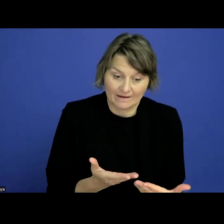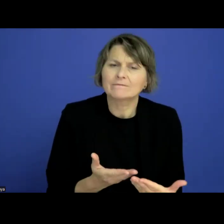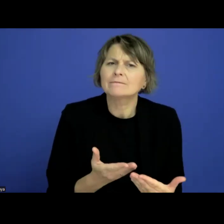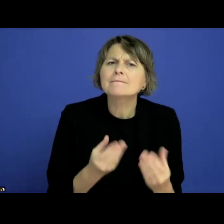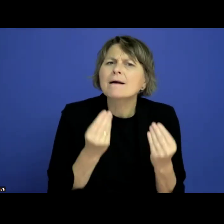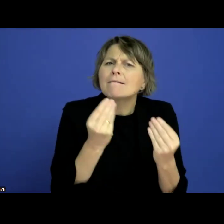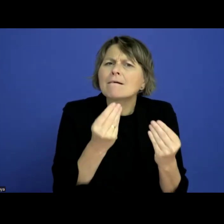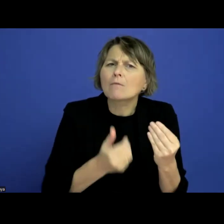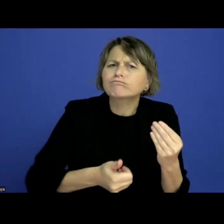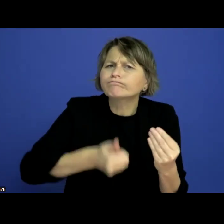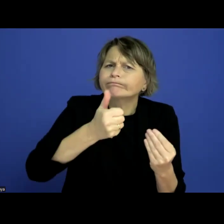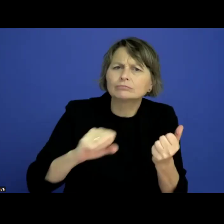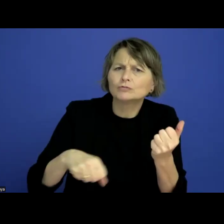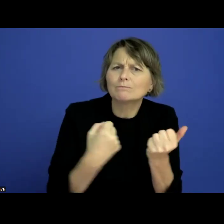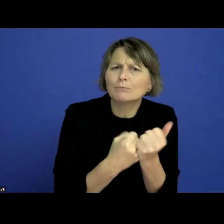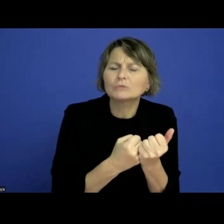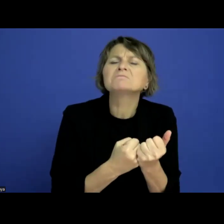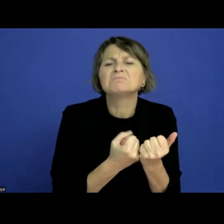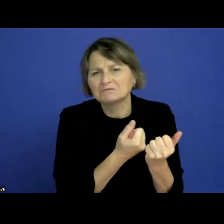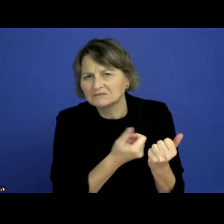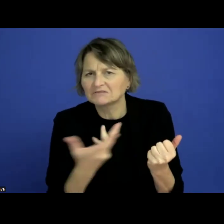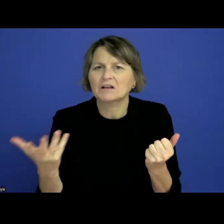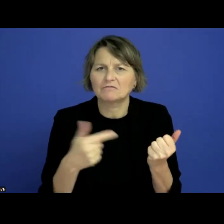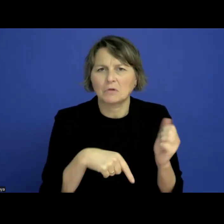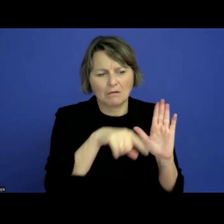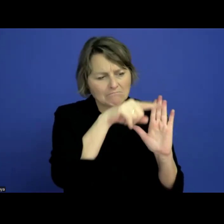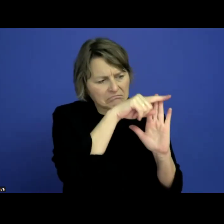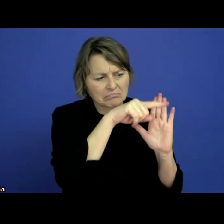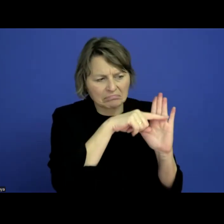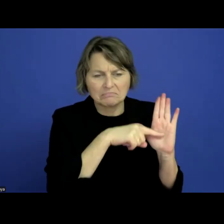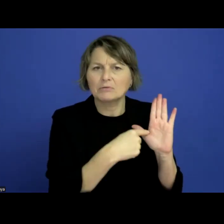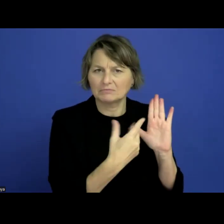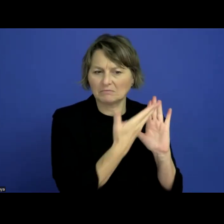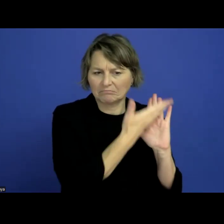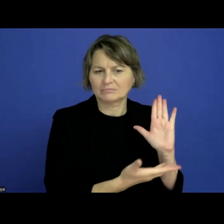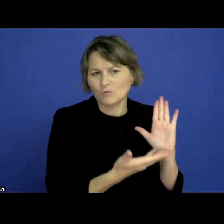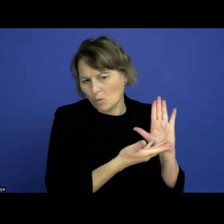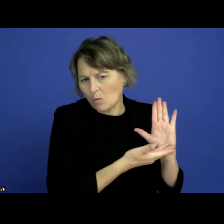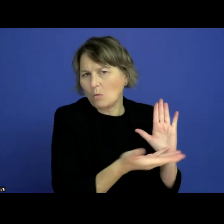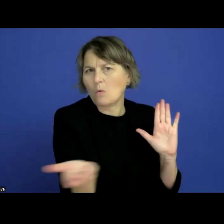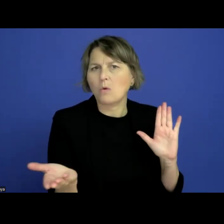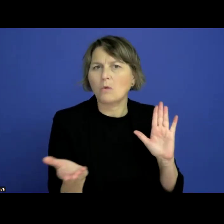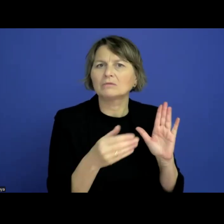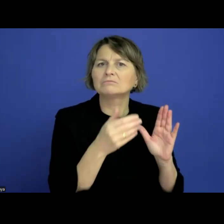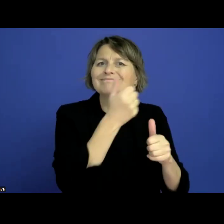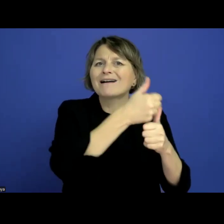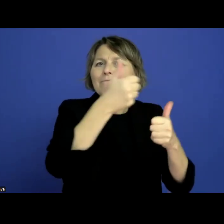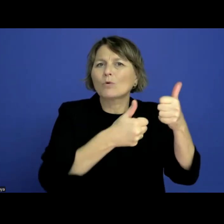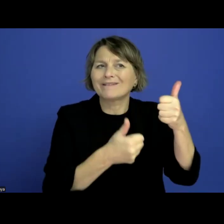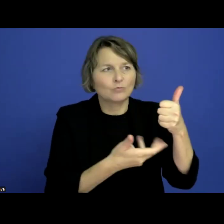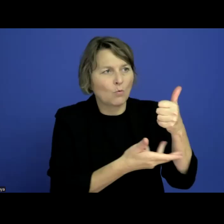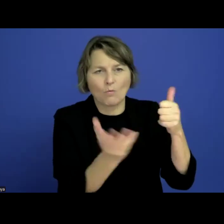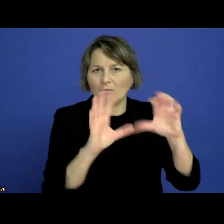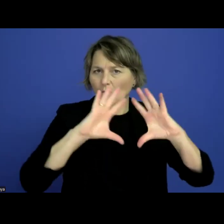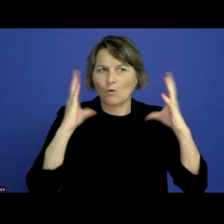some specific measures that are available to all employees globally